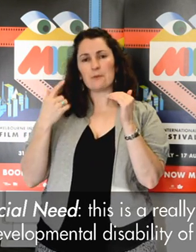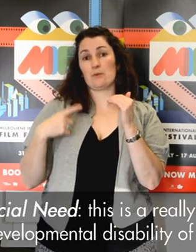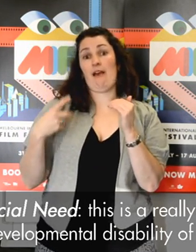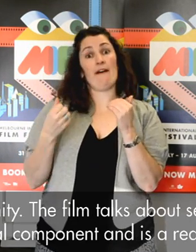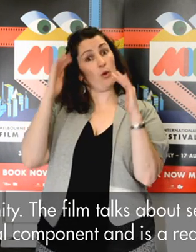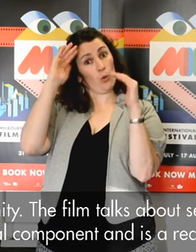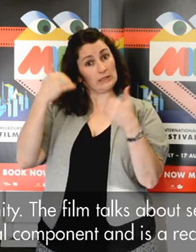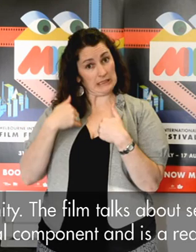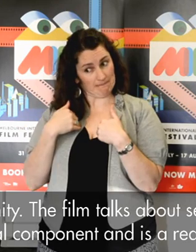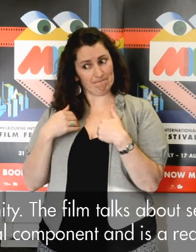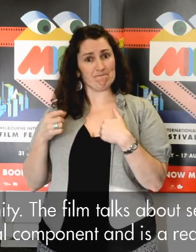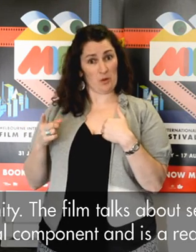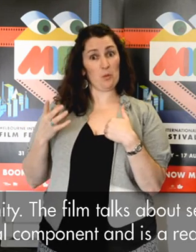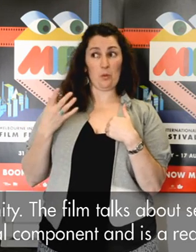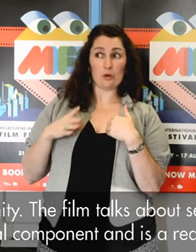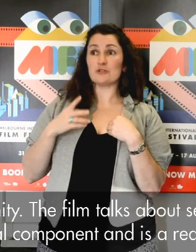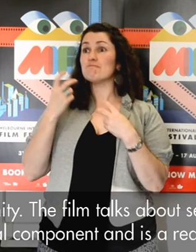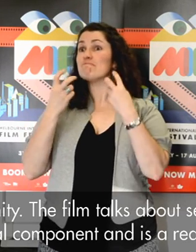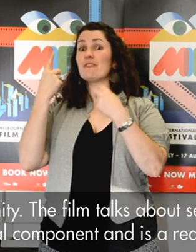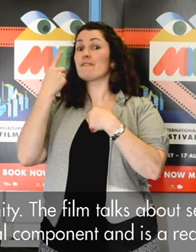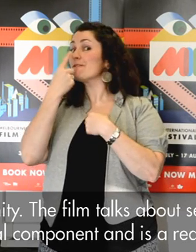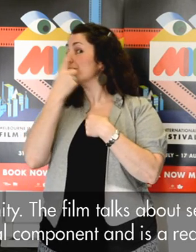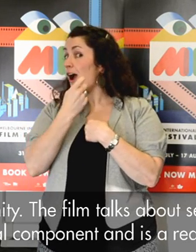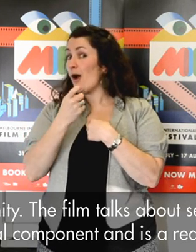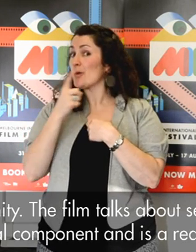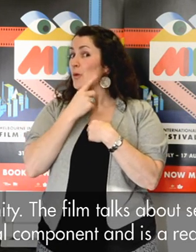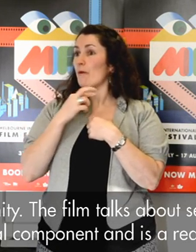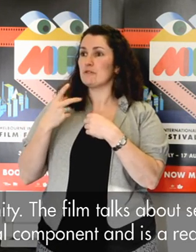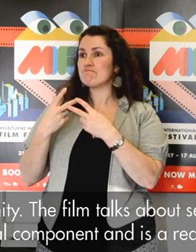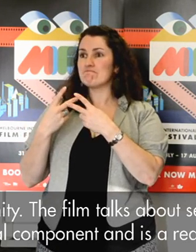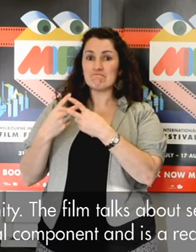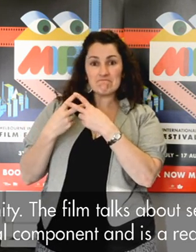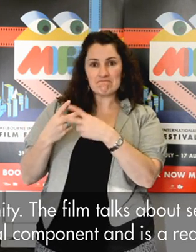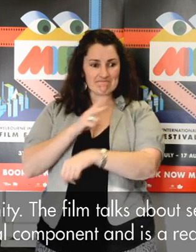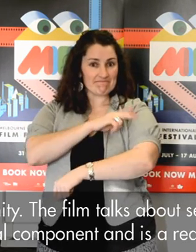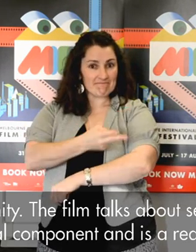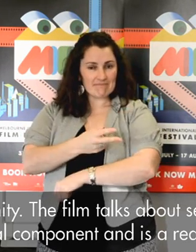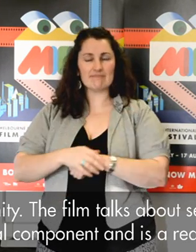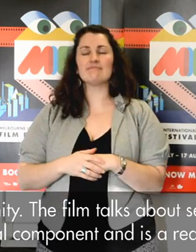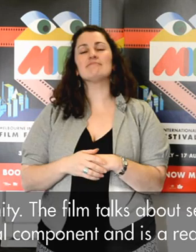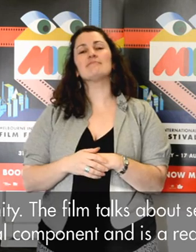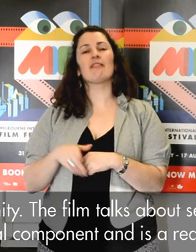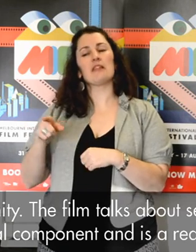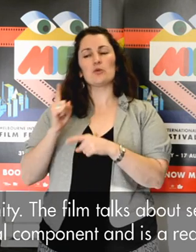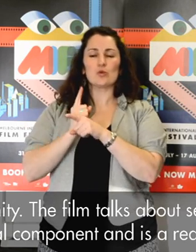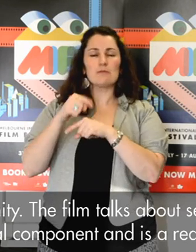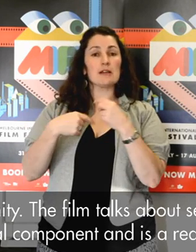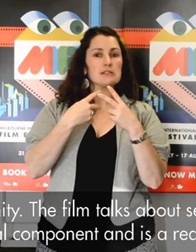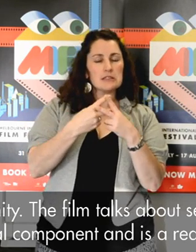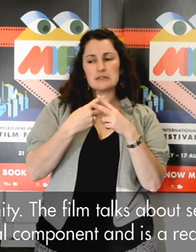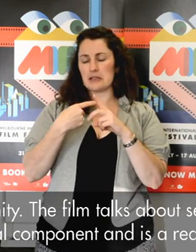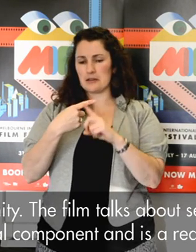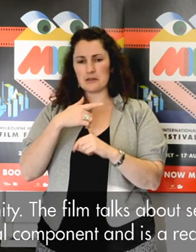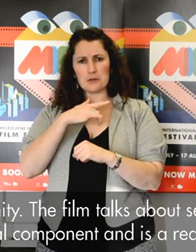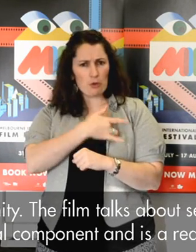looking to lose his virginity. The film talks about sex and sexuality in terms of its emotional component and is a